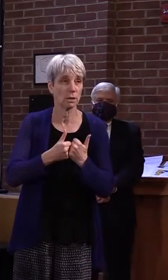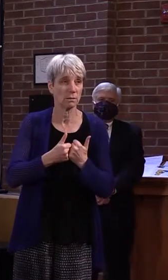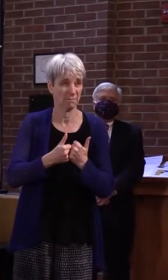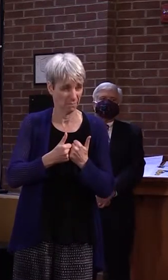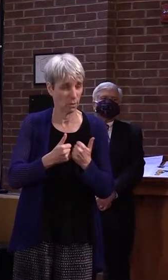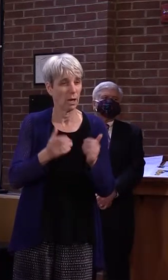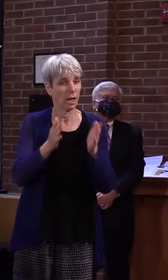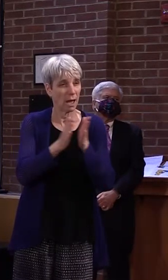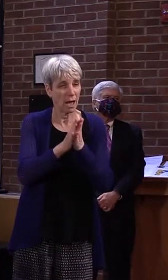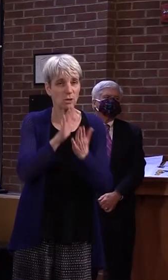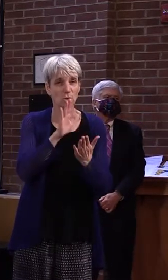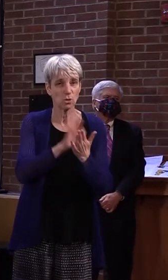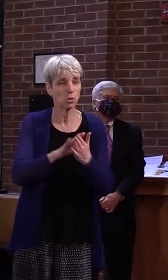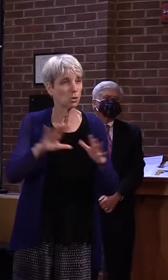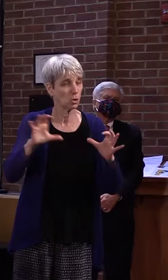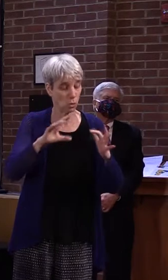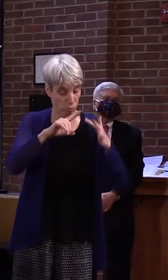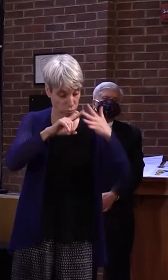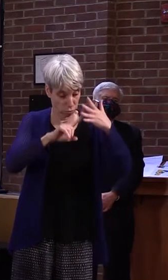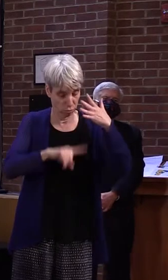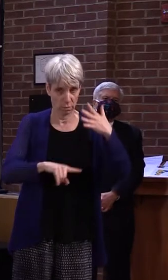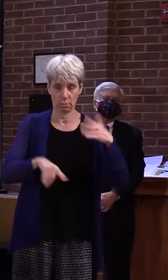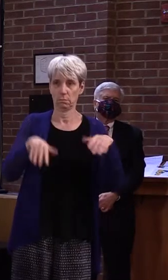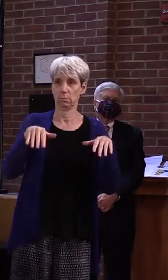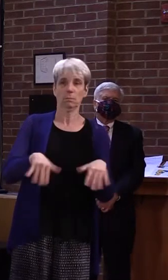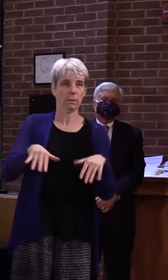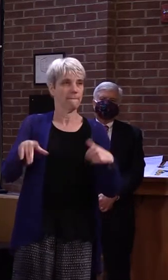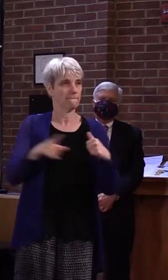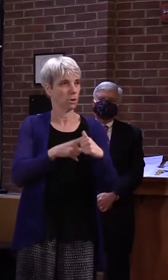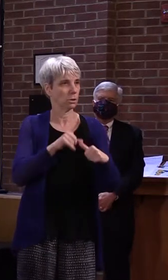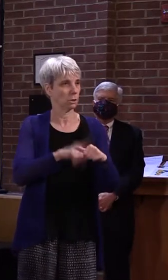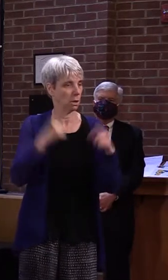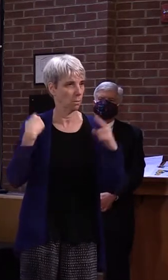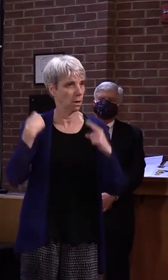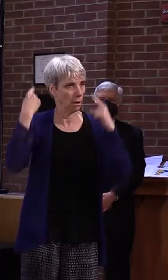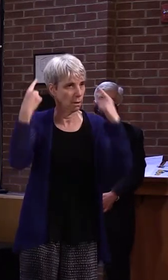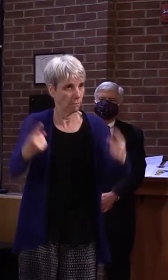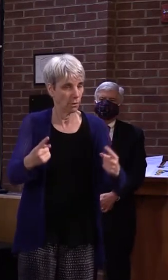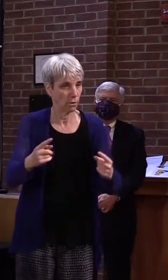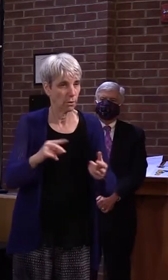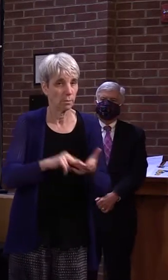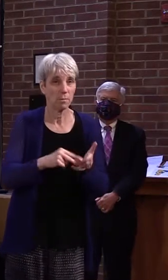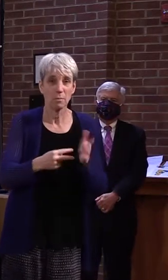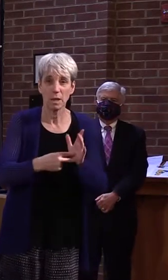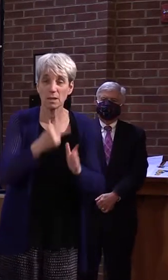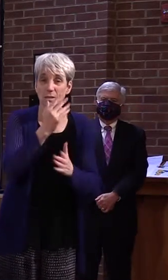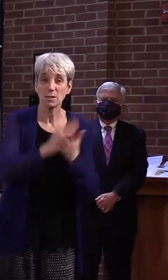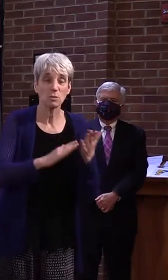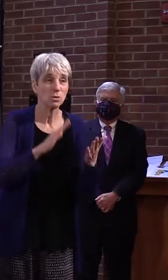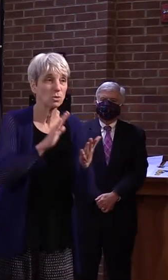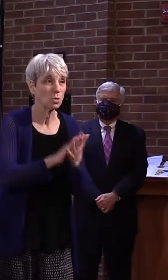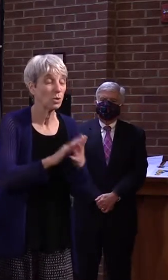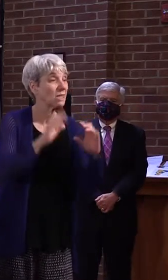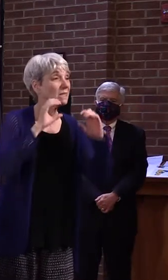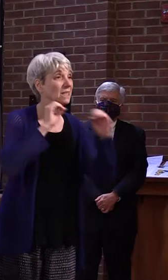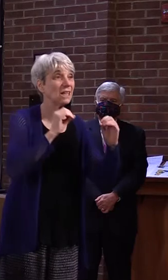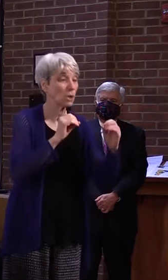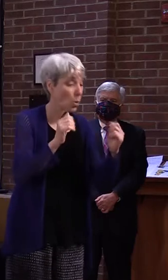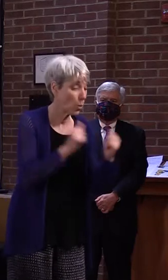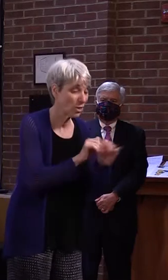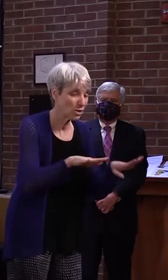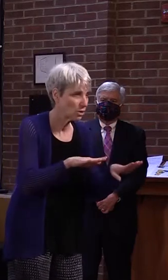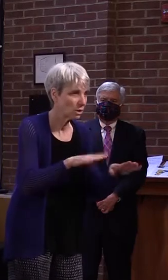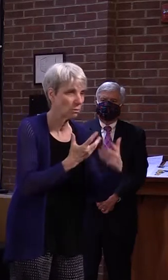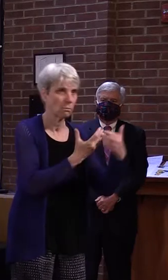to do things they were never designed to do. Whether it's shifting immediately to teaching all students online, providing